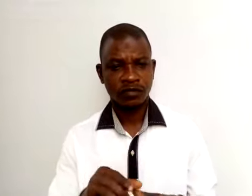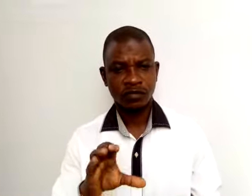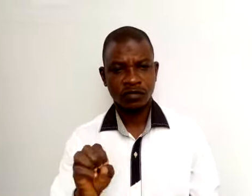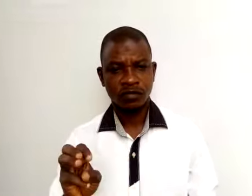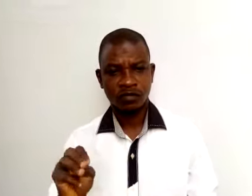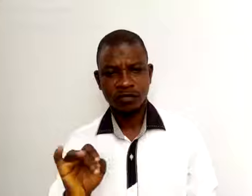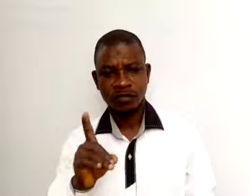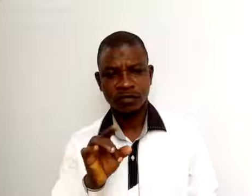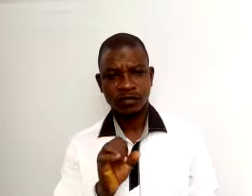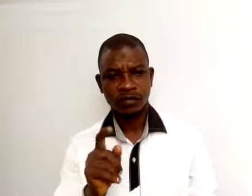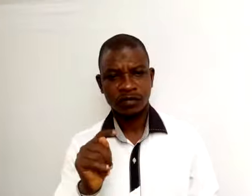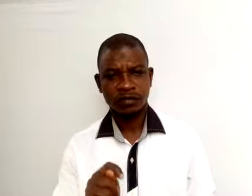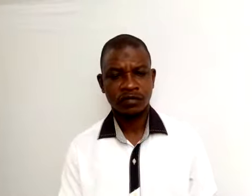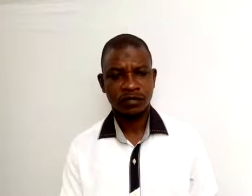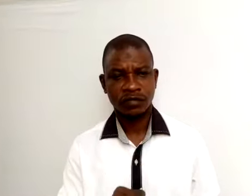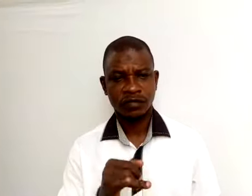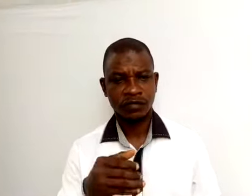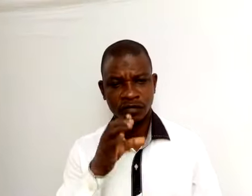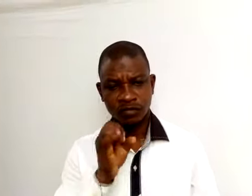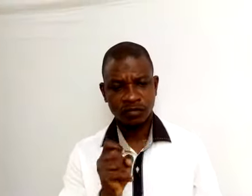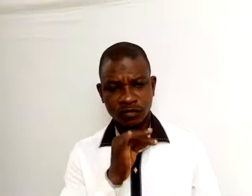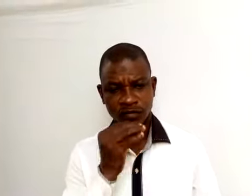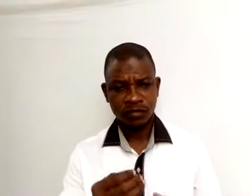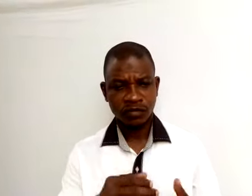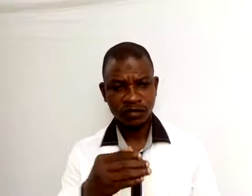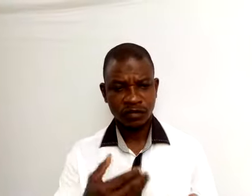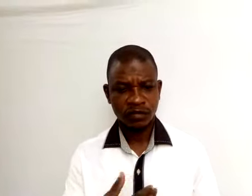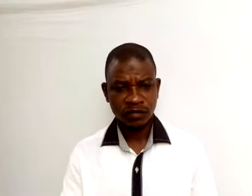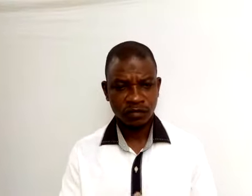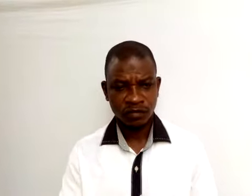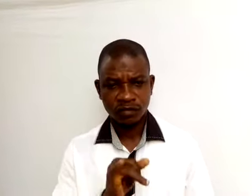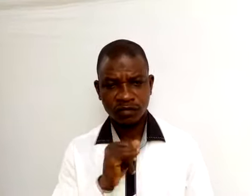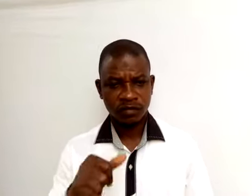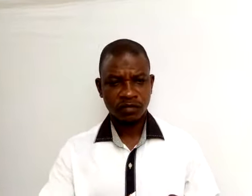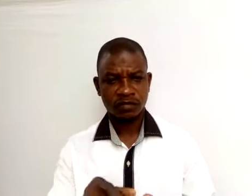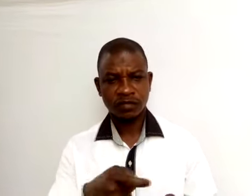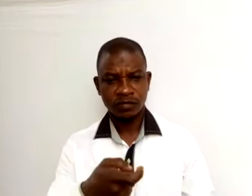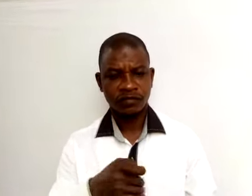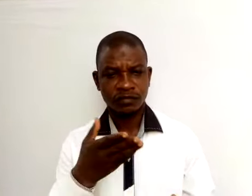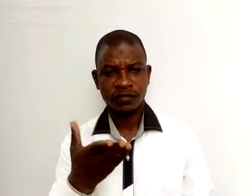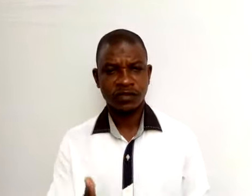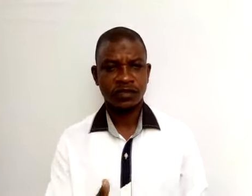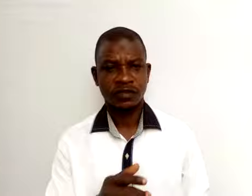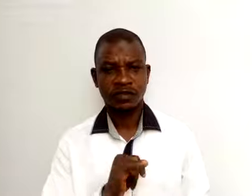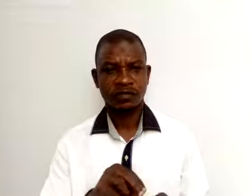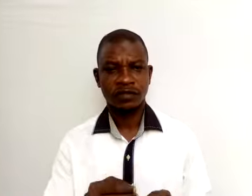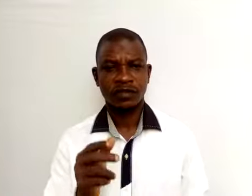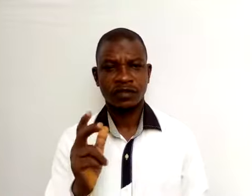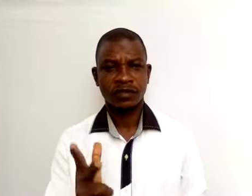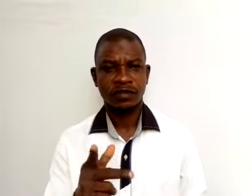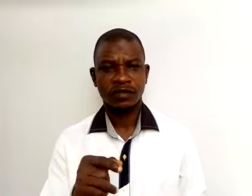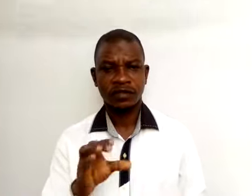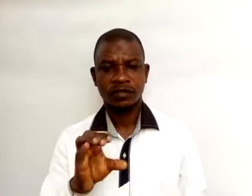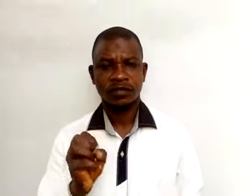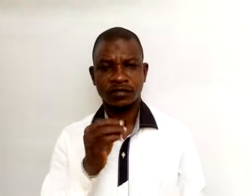commodity, consumers' income. We shall continue from there. Number 3, consumer taste